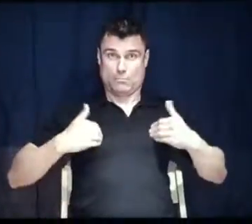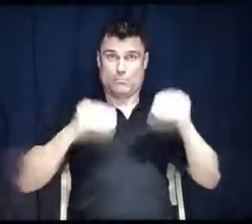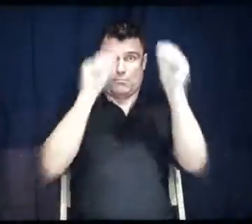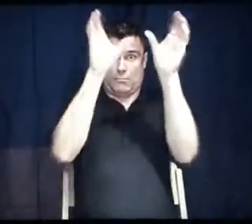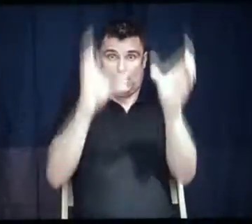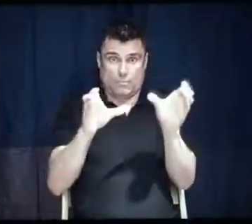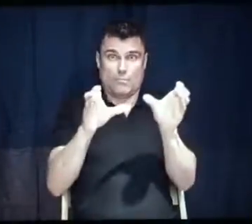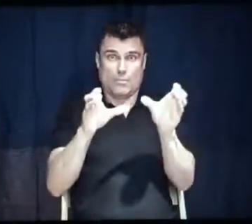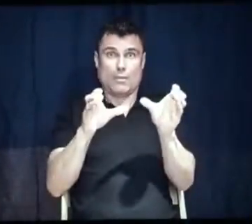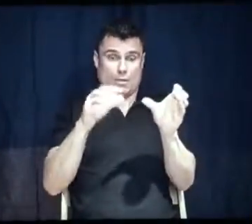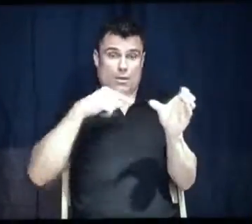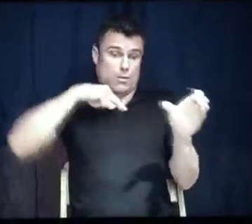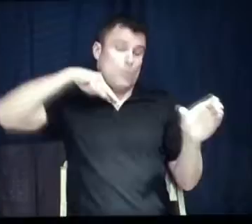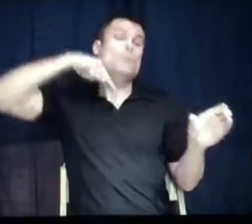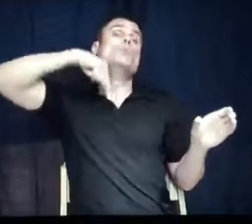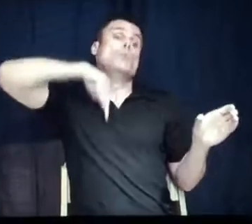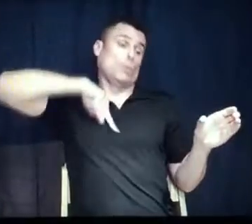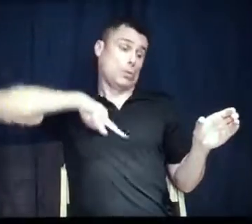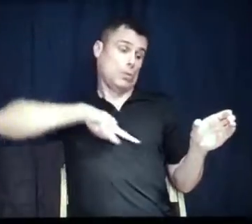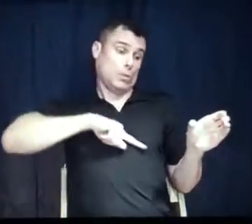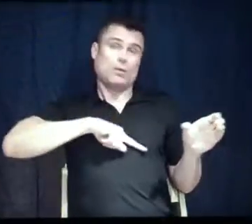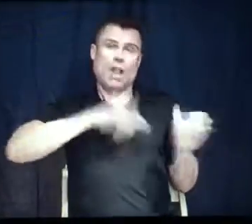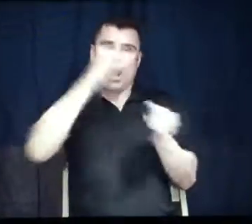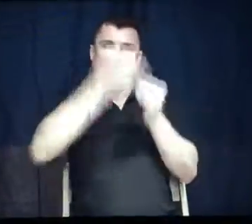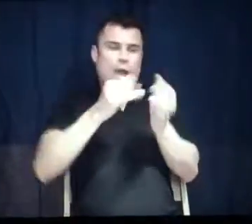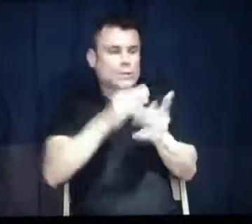into your lungs to inspect and see if there's cancer.